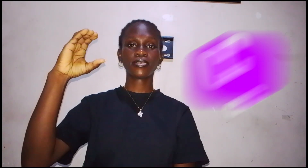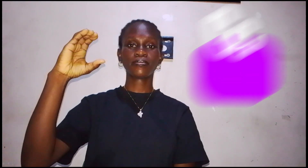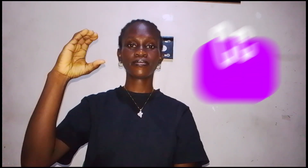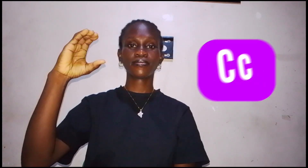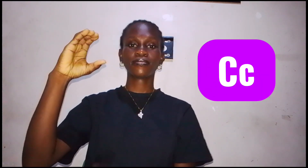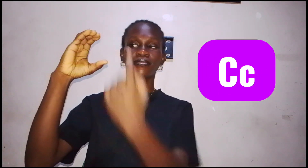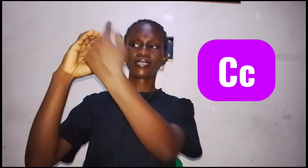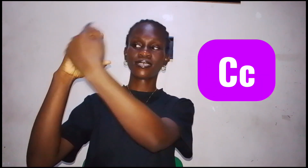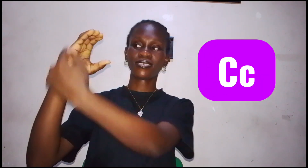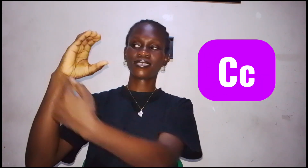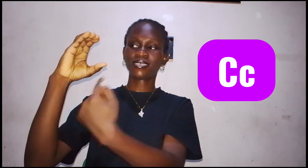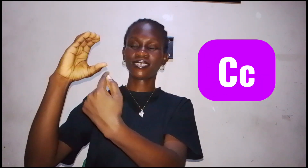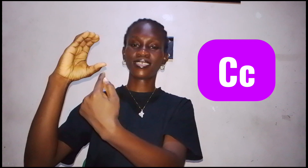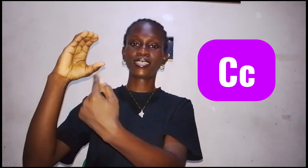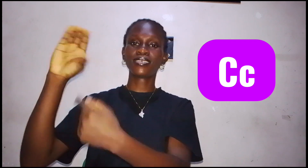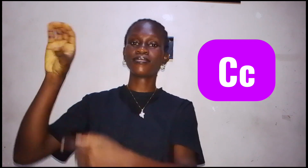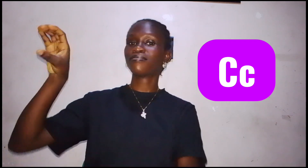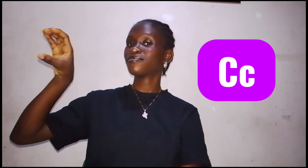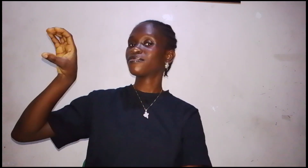See, the C.